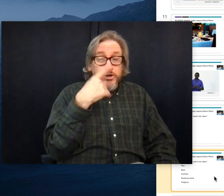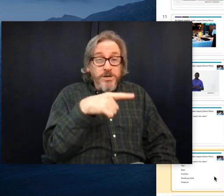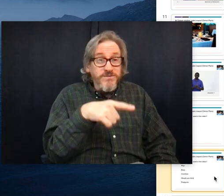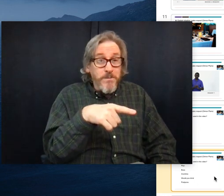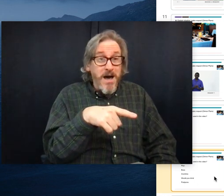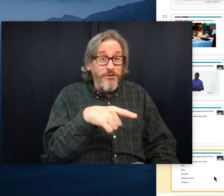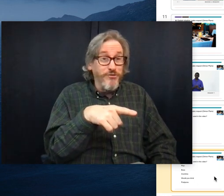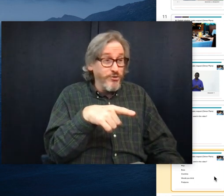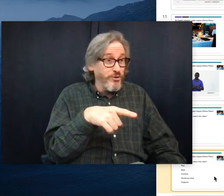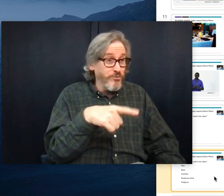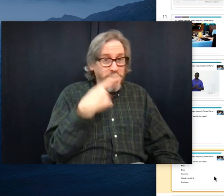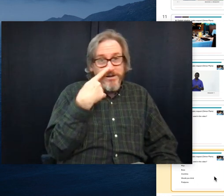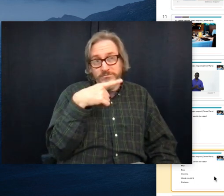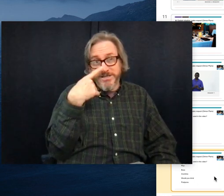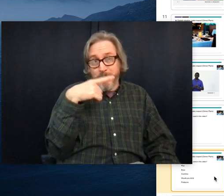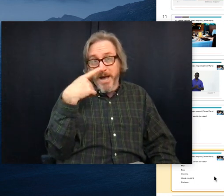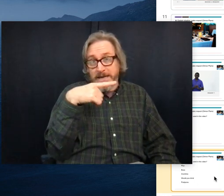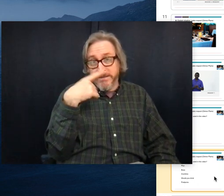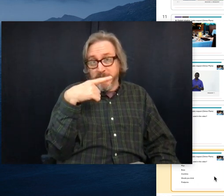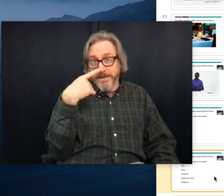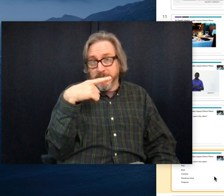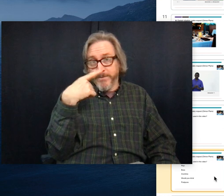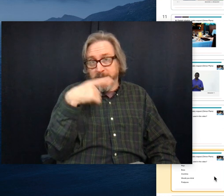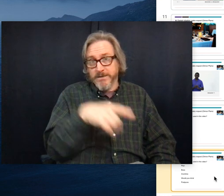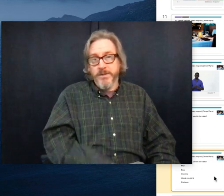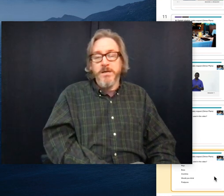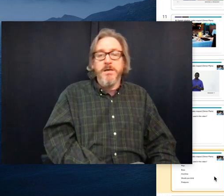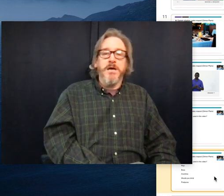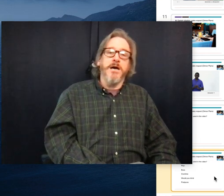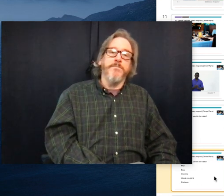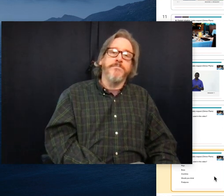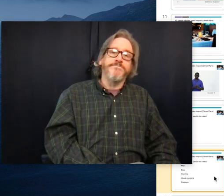be too much of a bother to you, right? Do you mind? Do you mind? Do you mind?